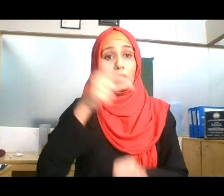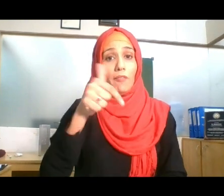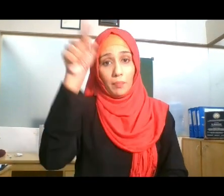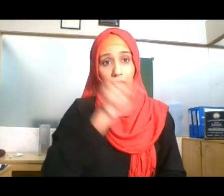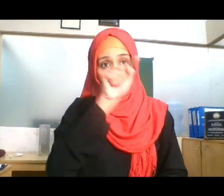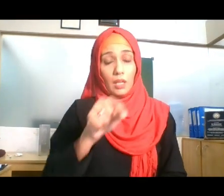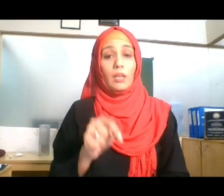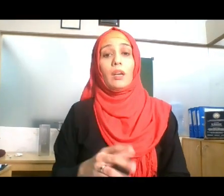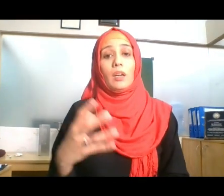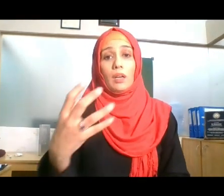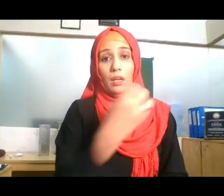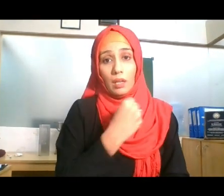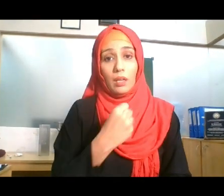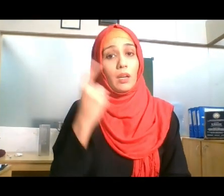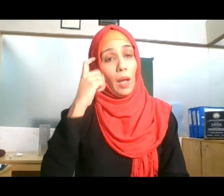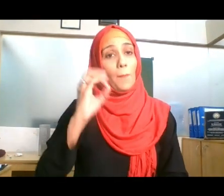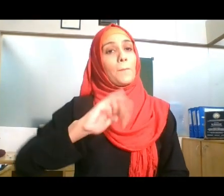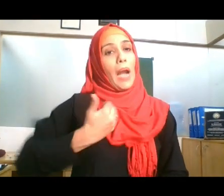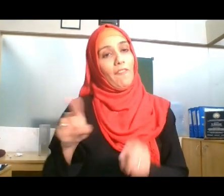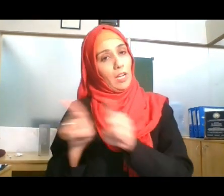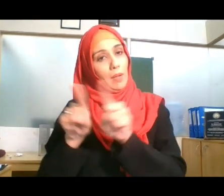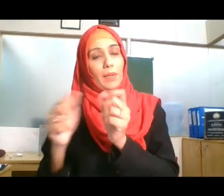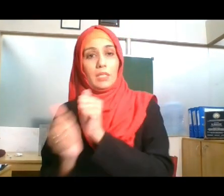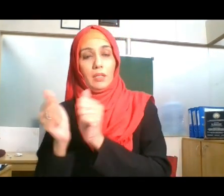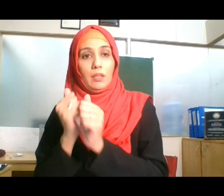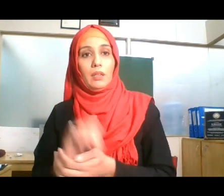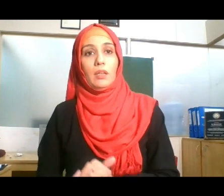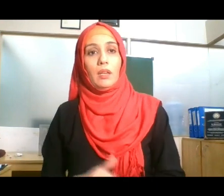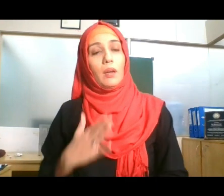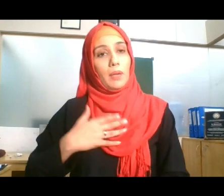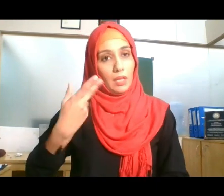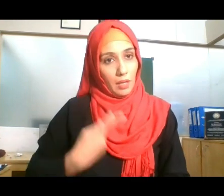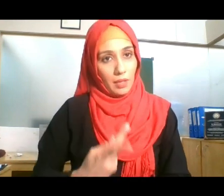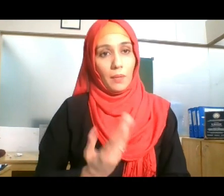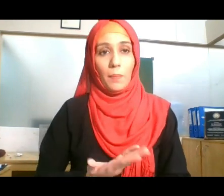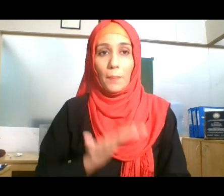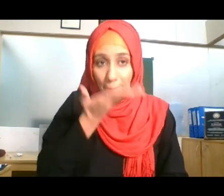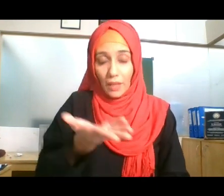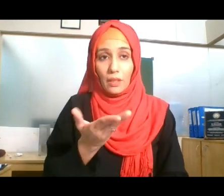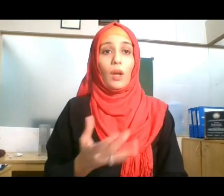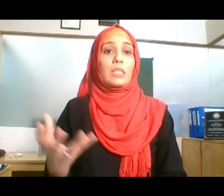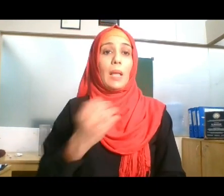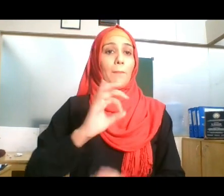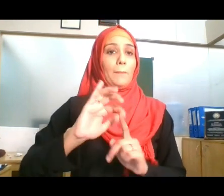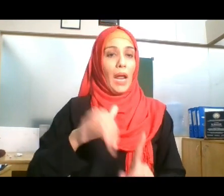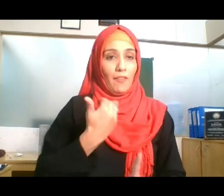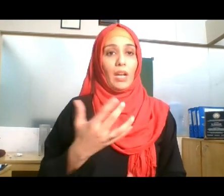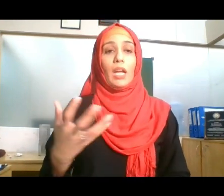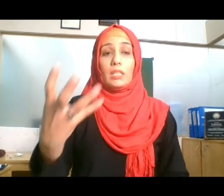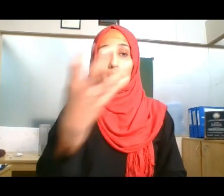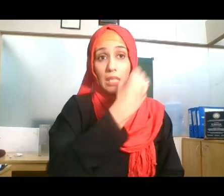and I think also in private organization. I always request the private organization to please ensure the